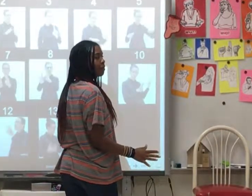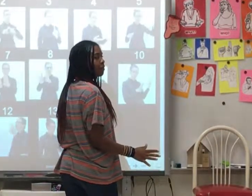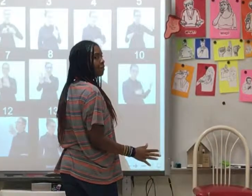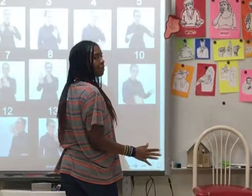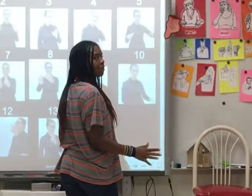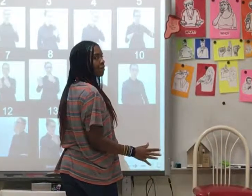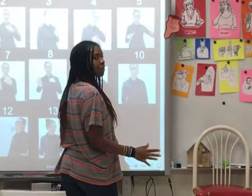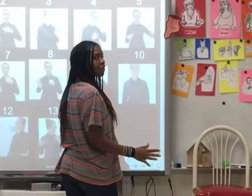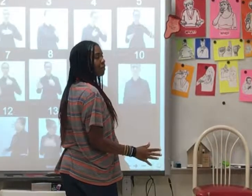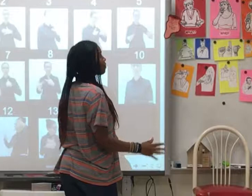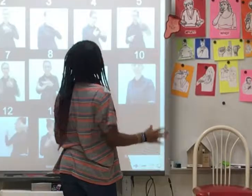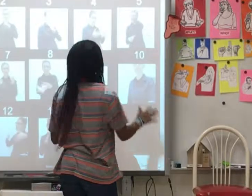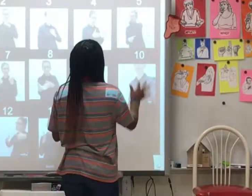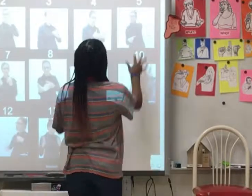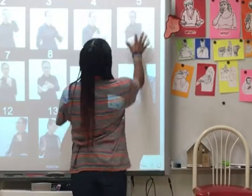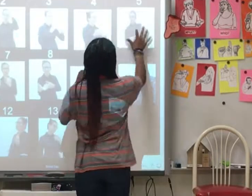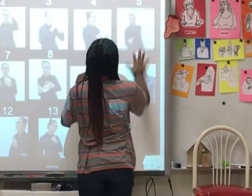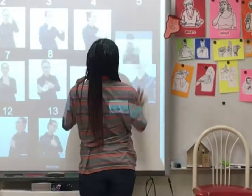switch those back, switch those back. Yeah, switch.